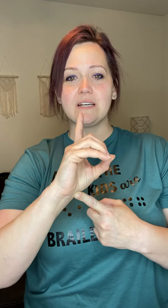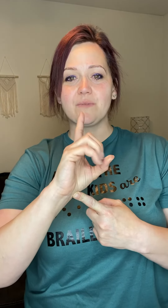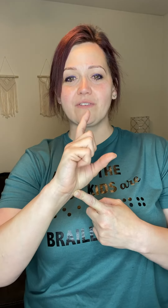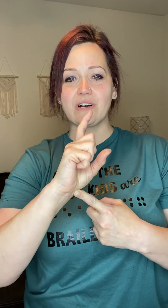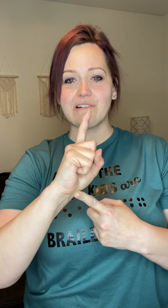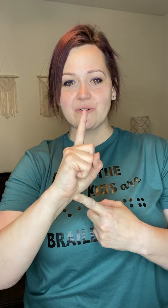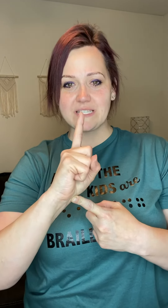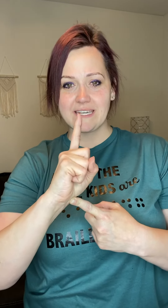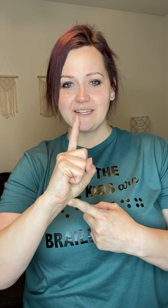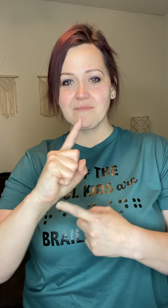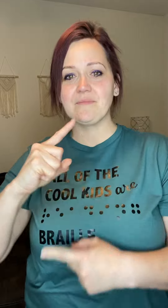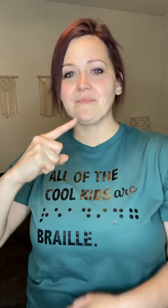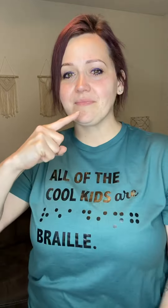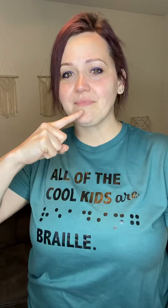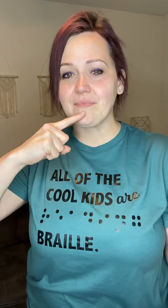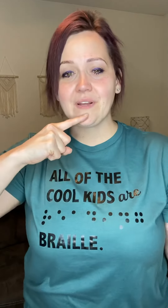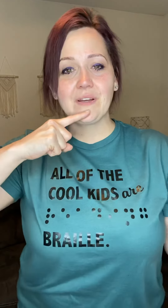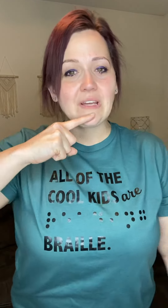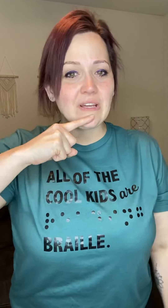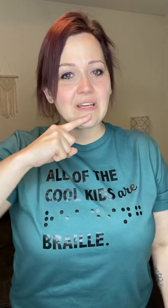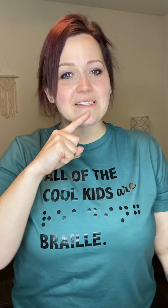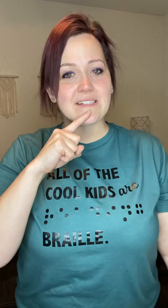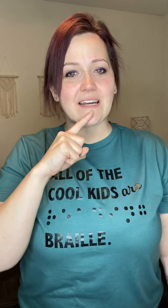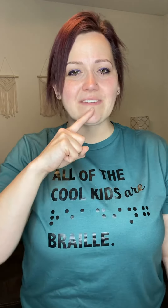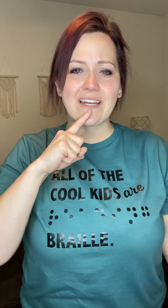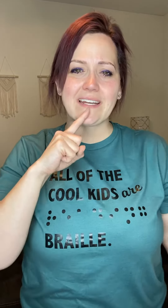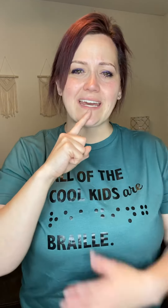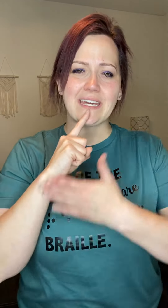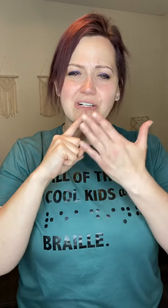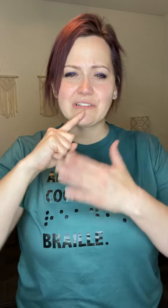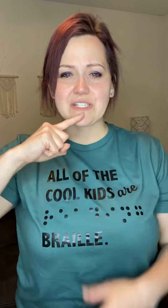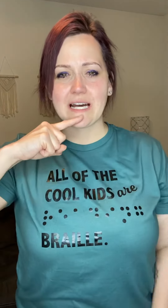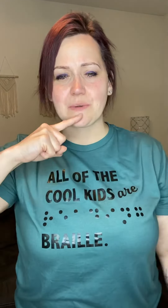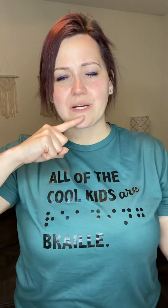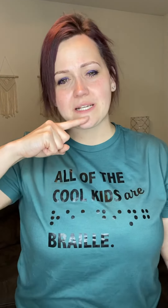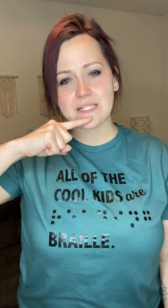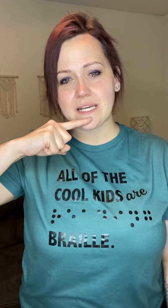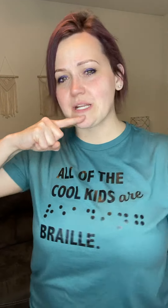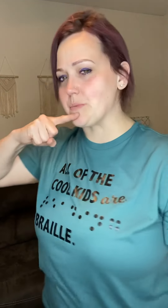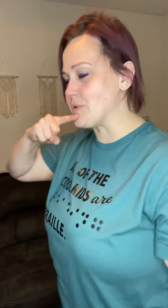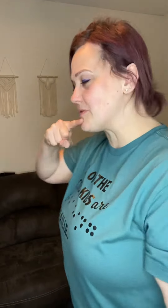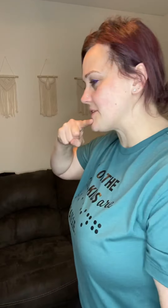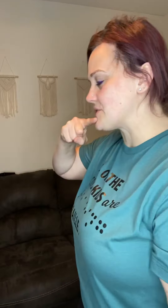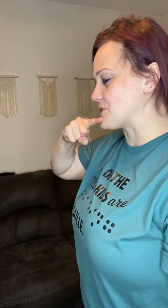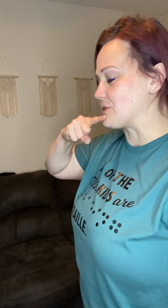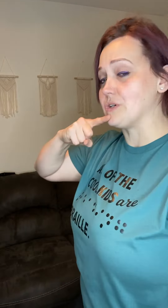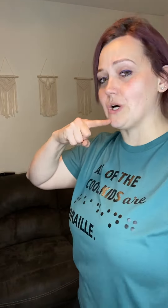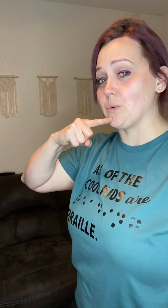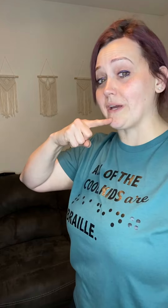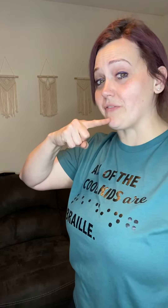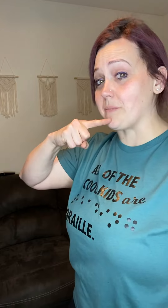We have a closed D. It's kind of at an angle or sideways, and it moves in a circle away from your